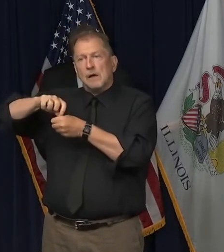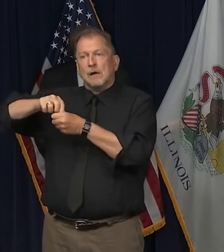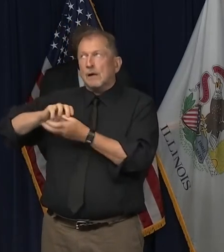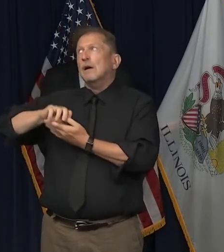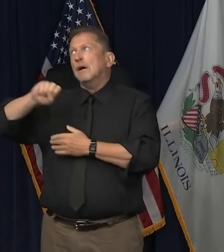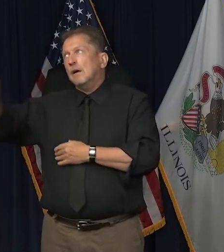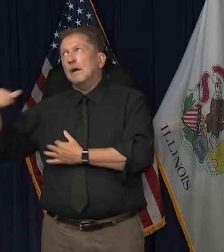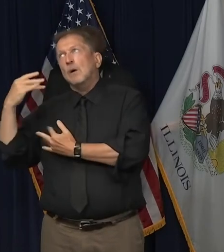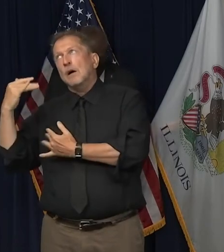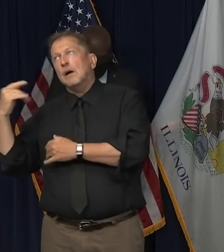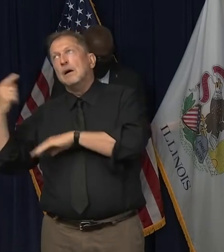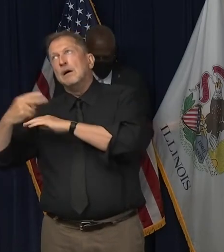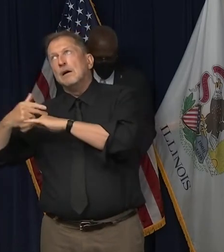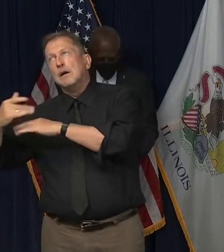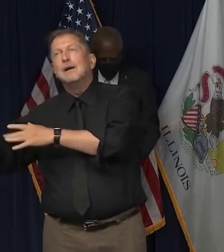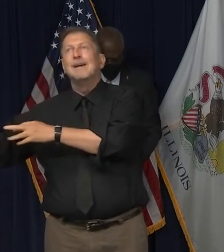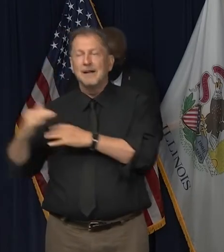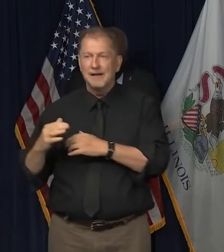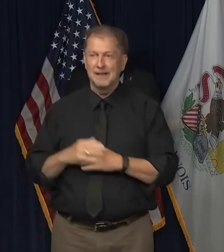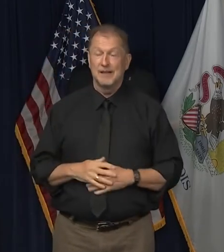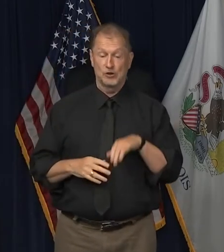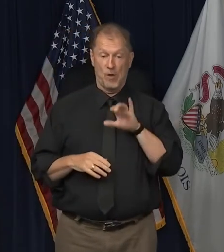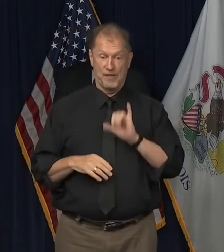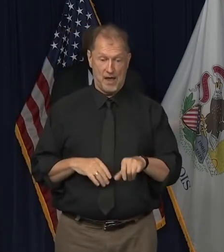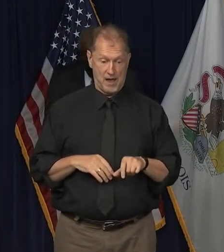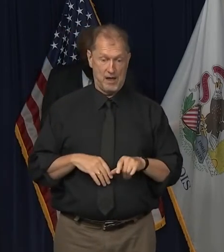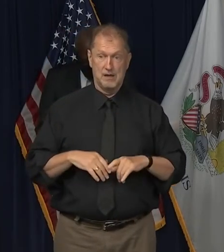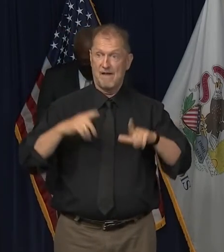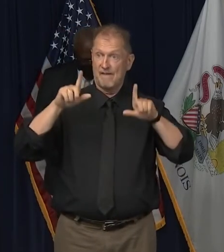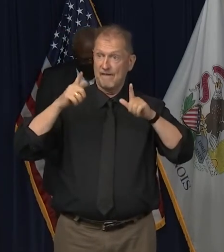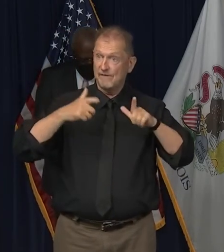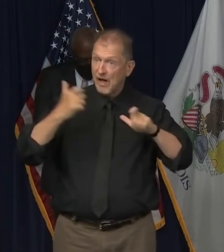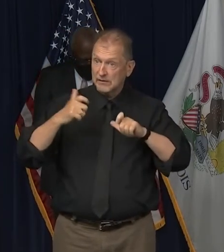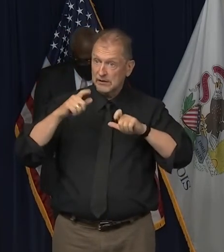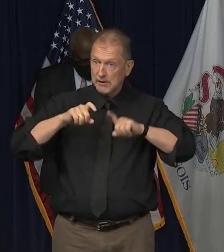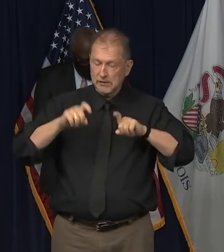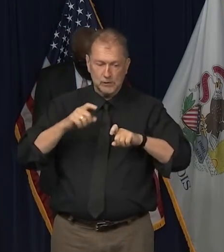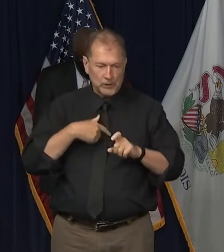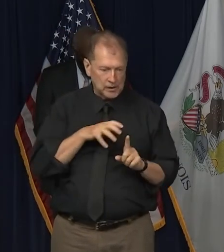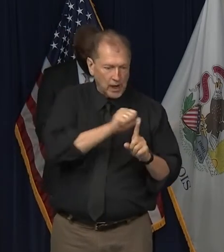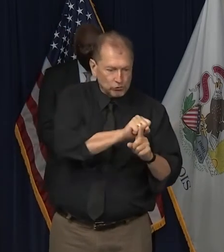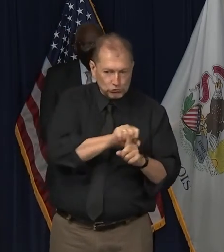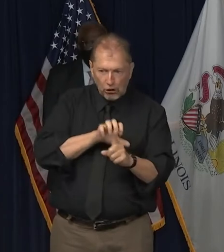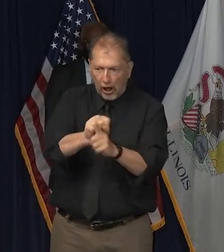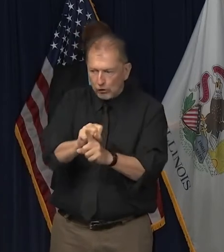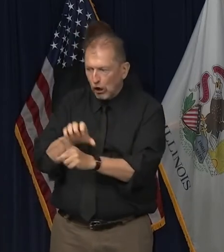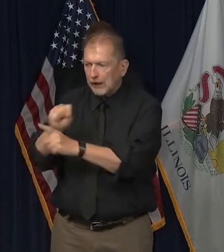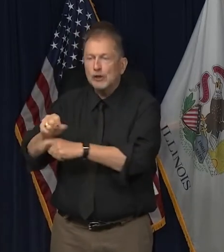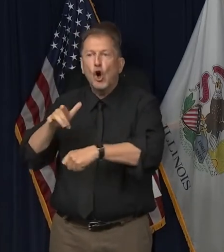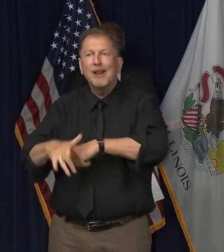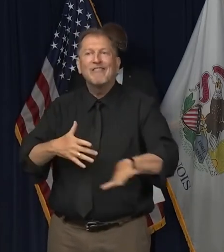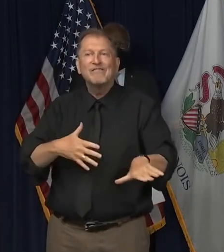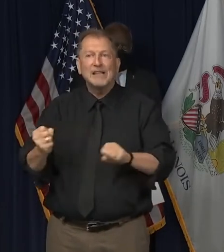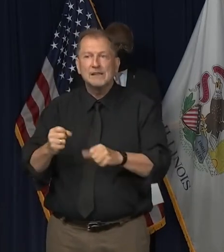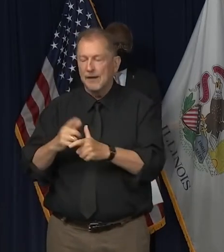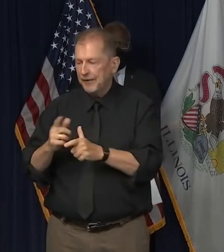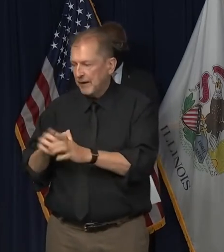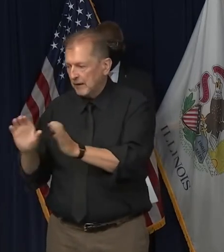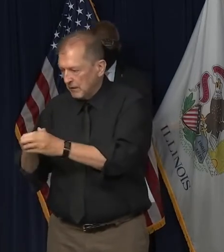allowing isolation early enough to limit the spread of the infection, and it also identifies and isolates people